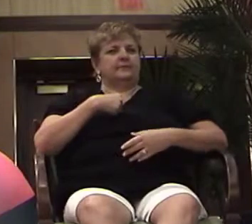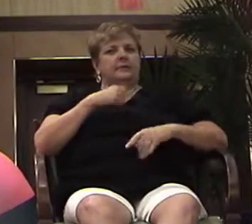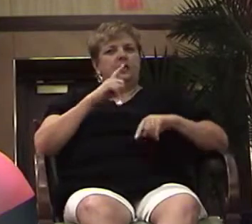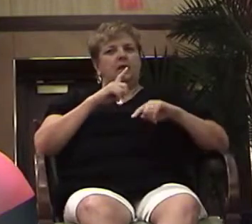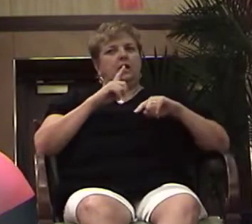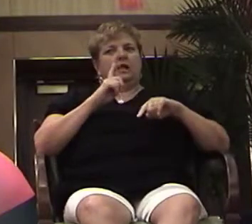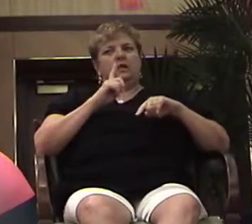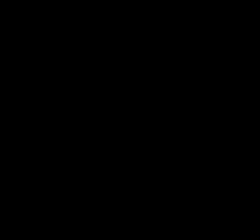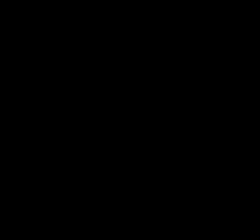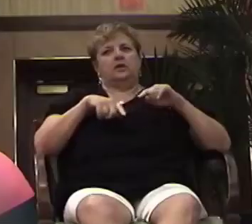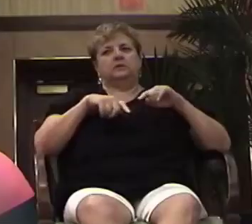think.